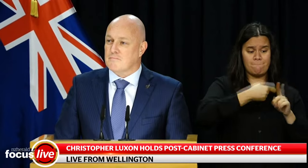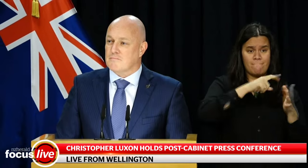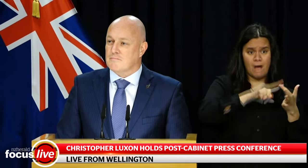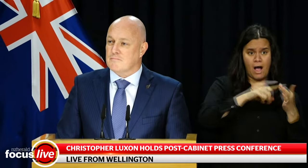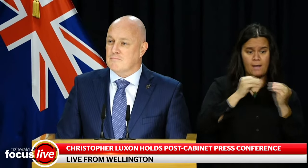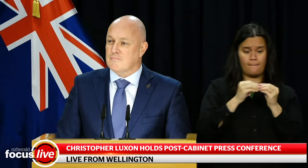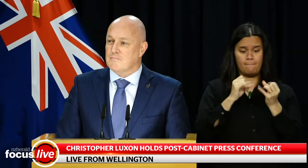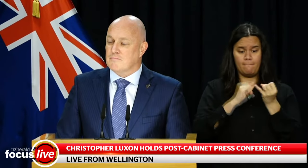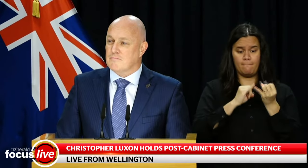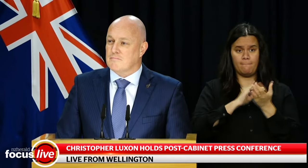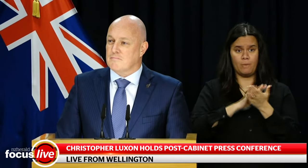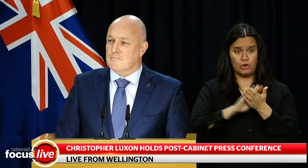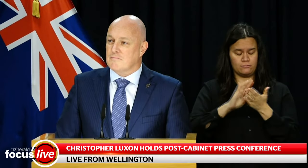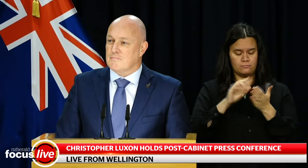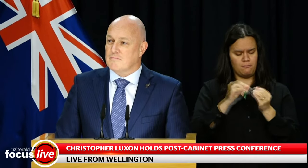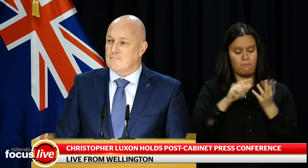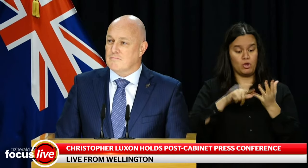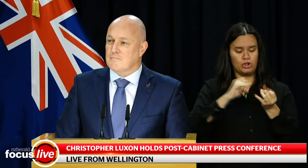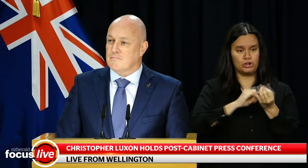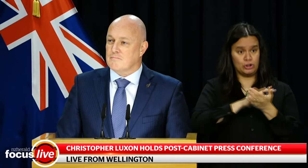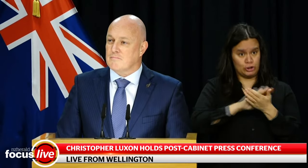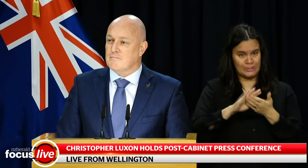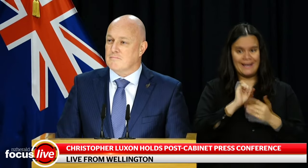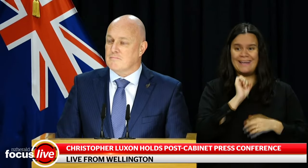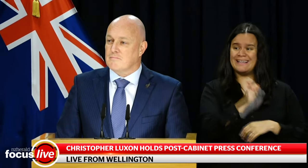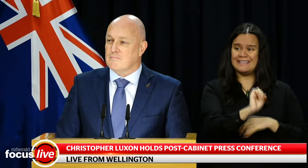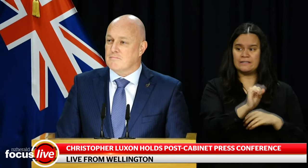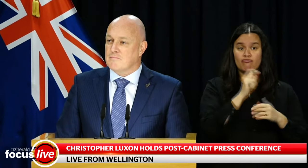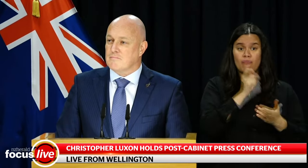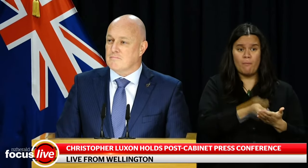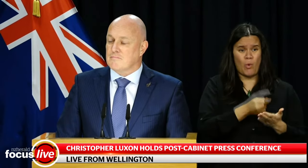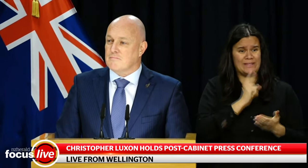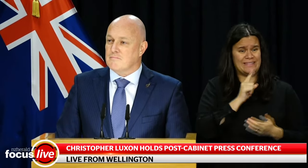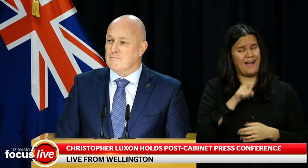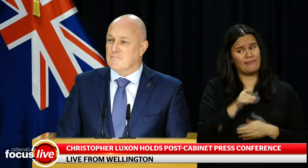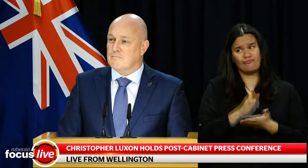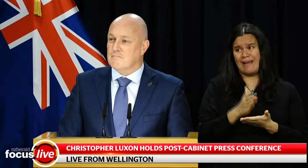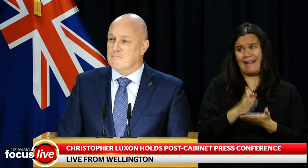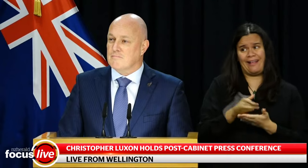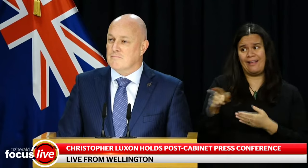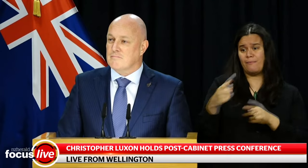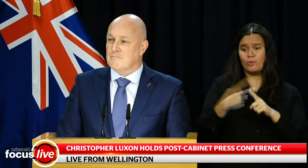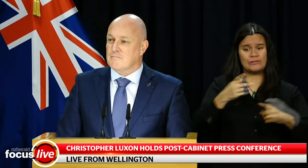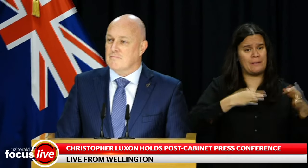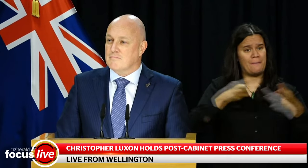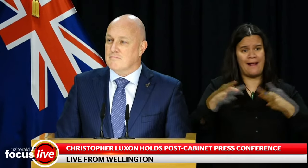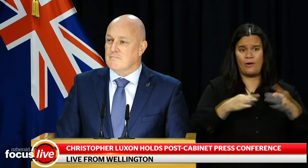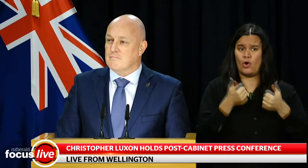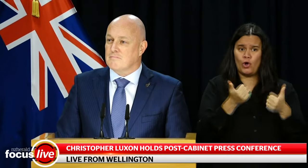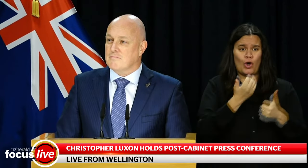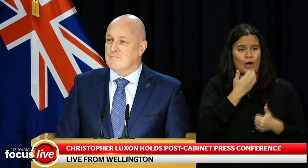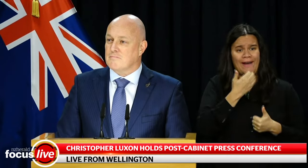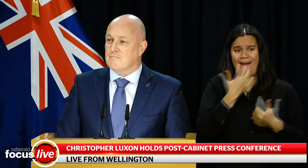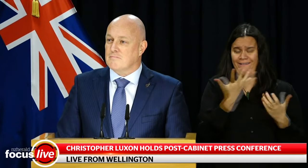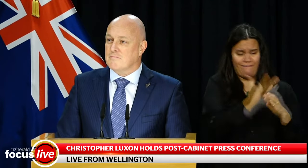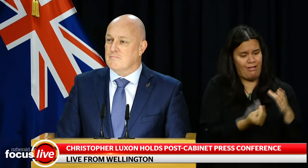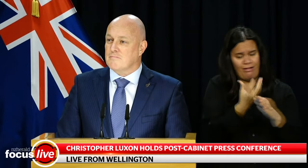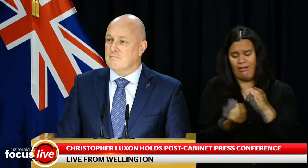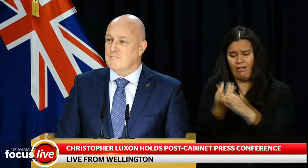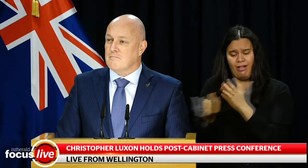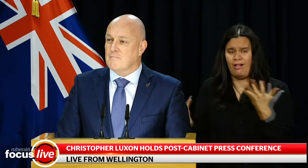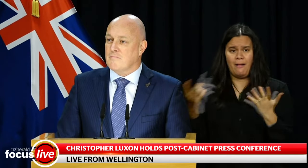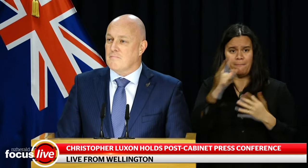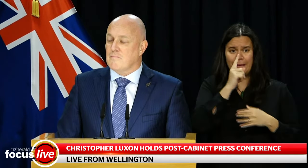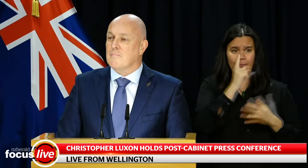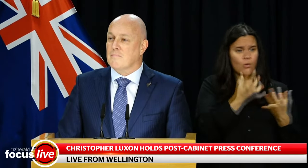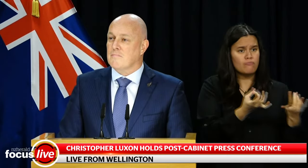The report Mike Bush found that good people were set up to fail and that the system needs a complete overhaul. Are you interested in doing any work in